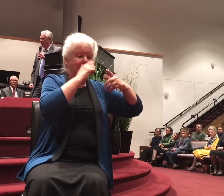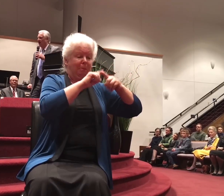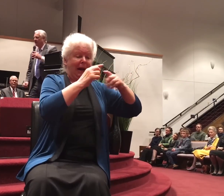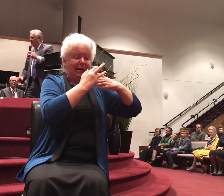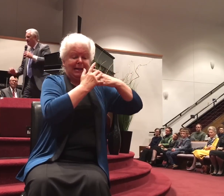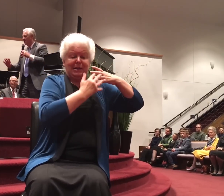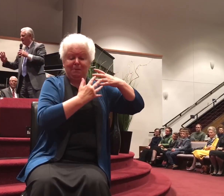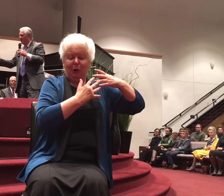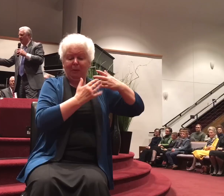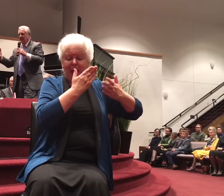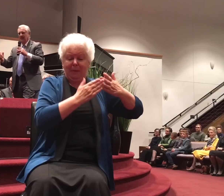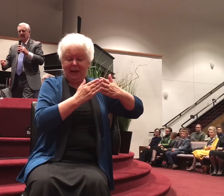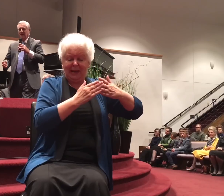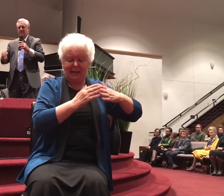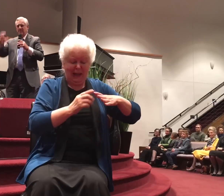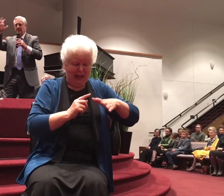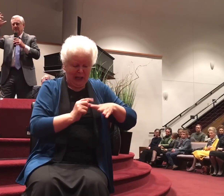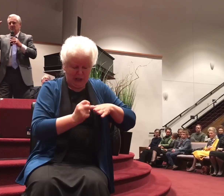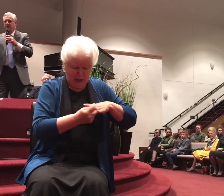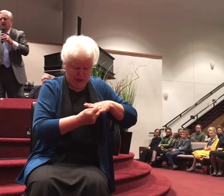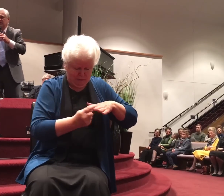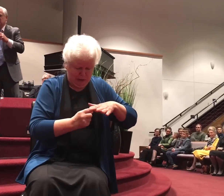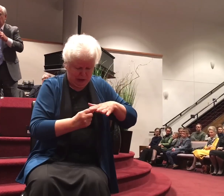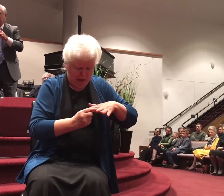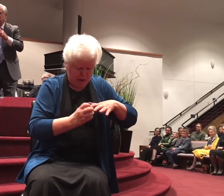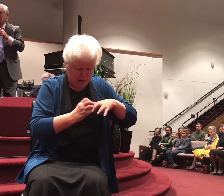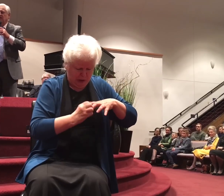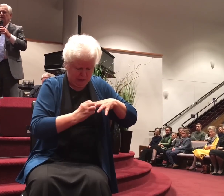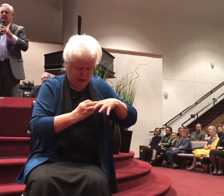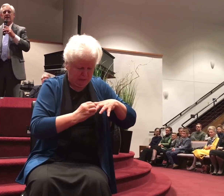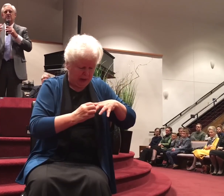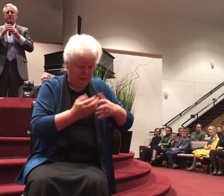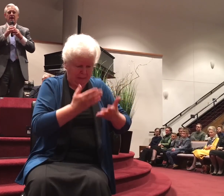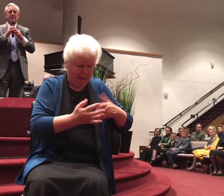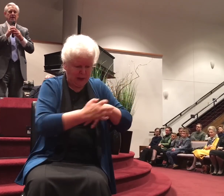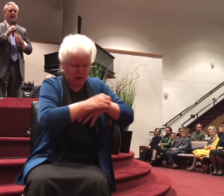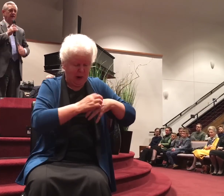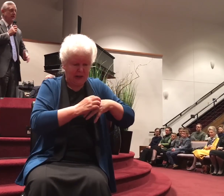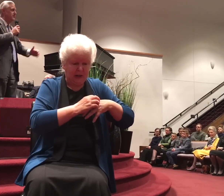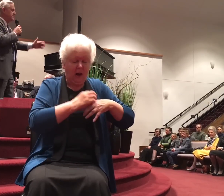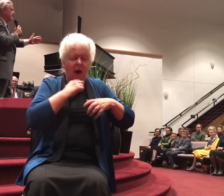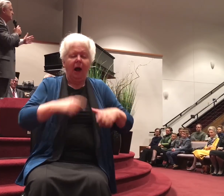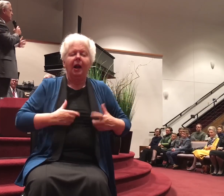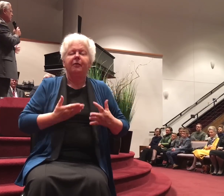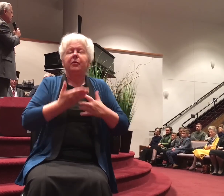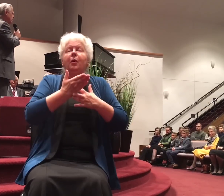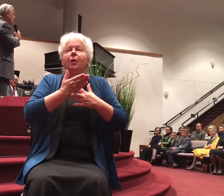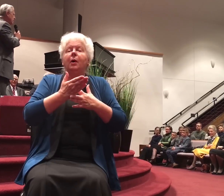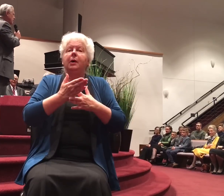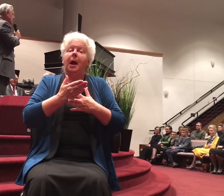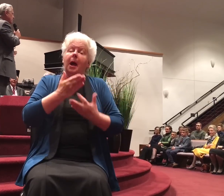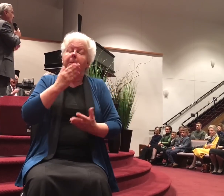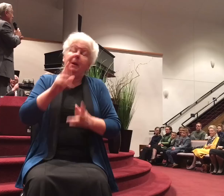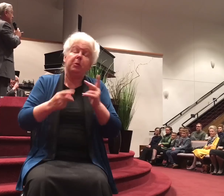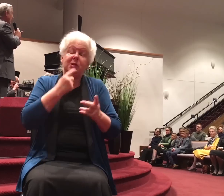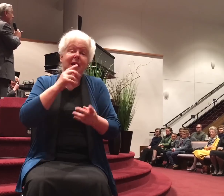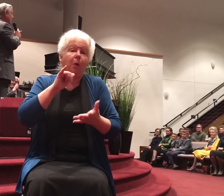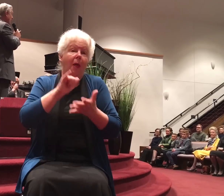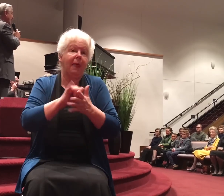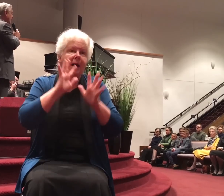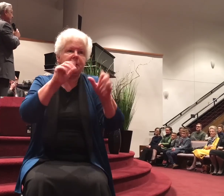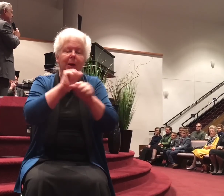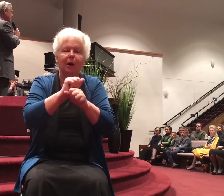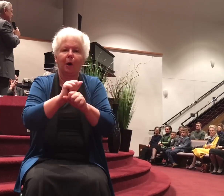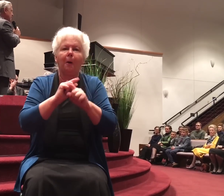toe eaten off and maybe severely scratched, and he survived the night. He would say that's a miracle. But what